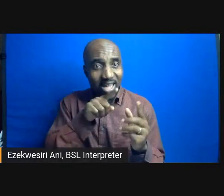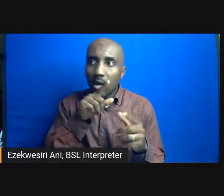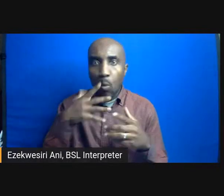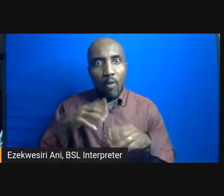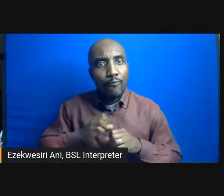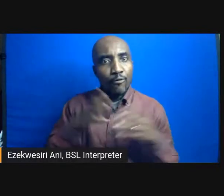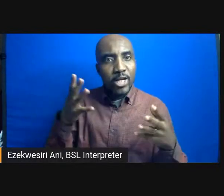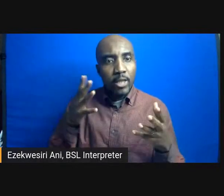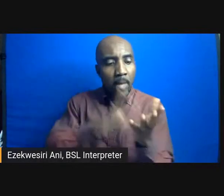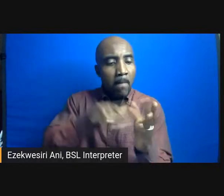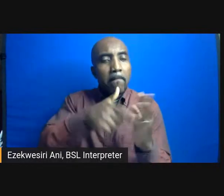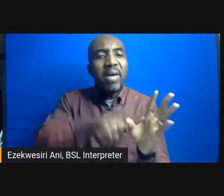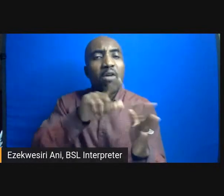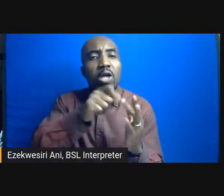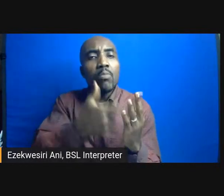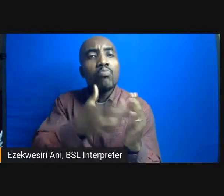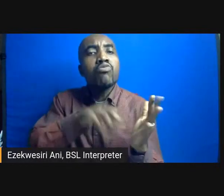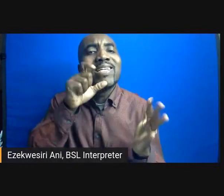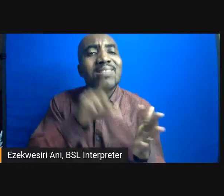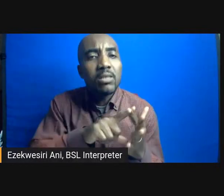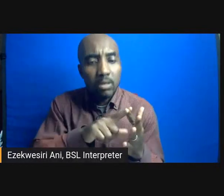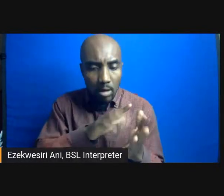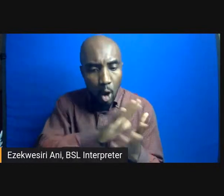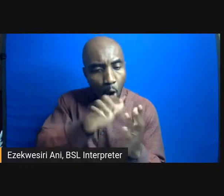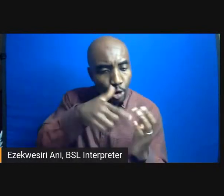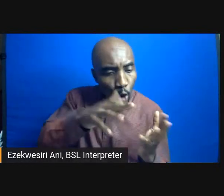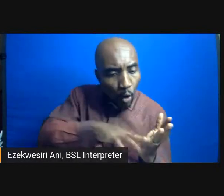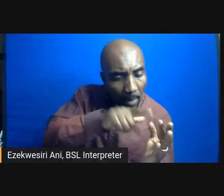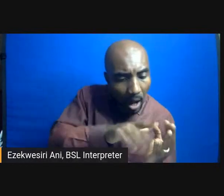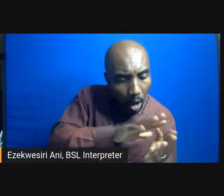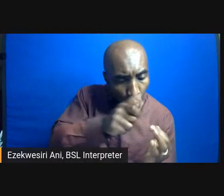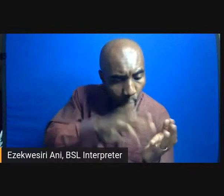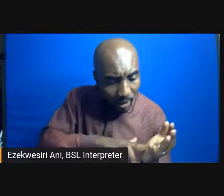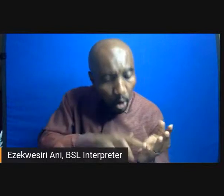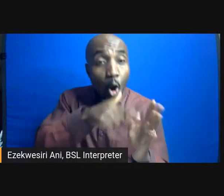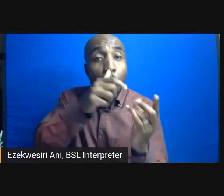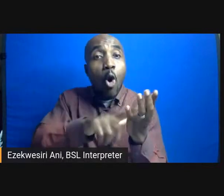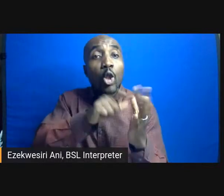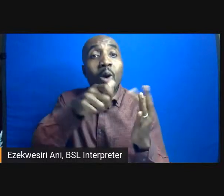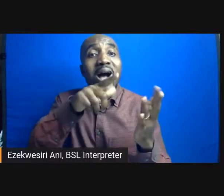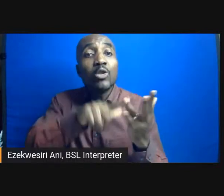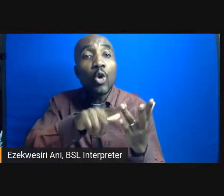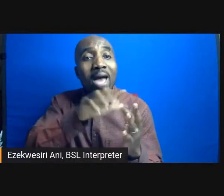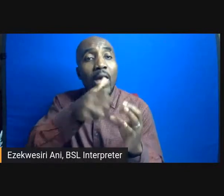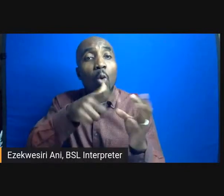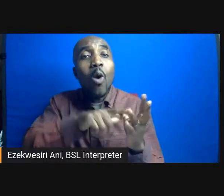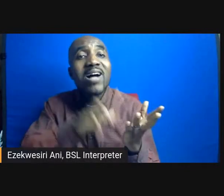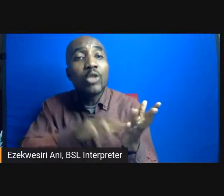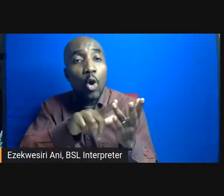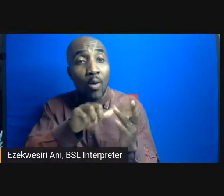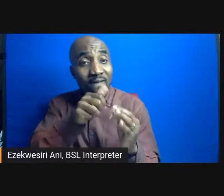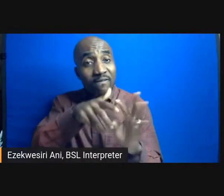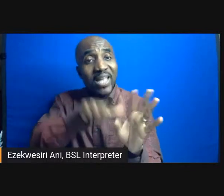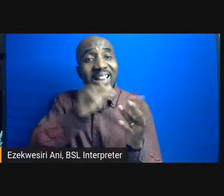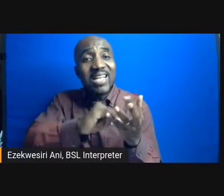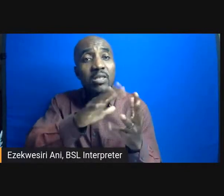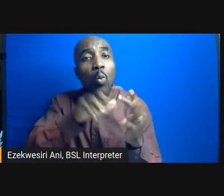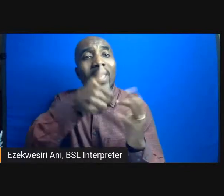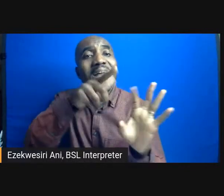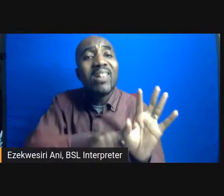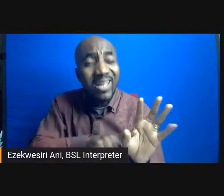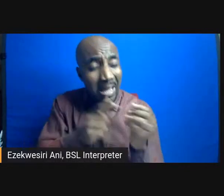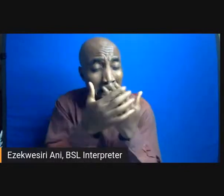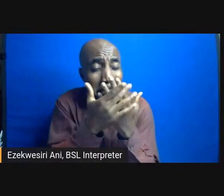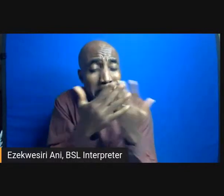Prince, Otoba Kogwano, Oladu Ekwano, Phyllis Whitley, and countless